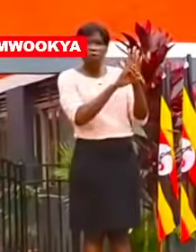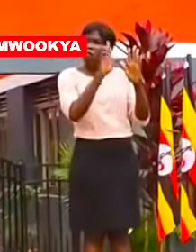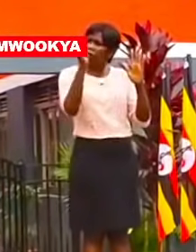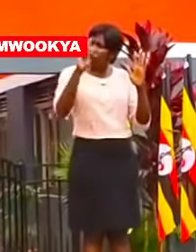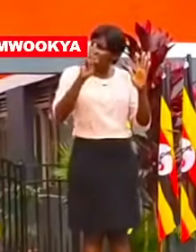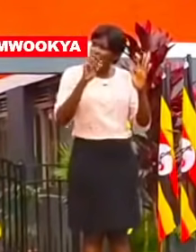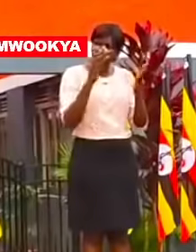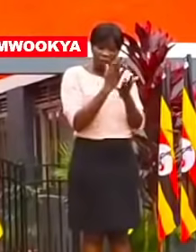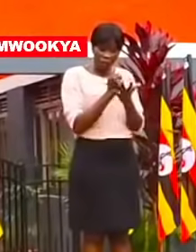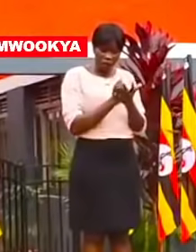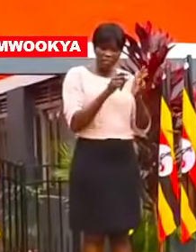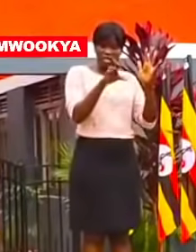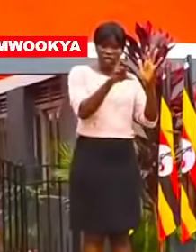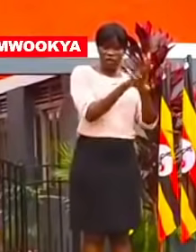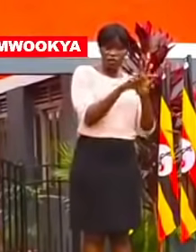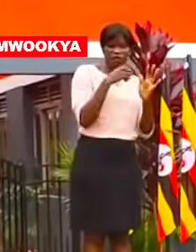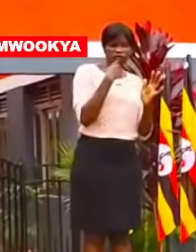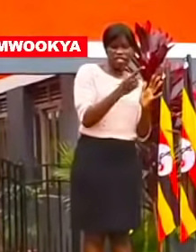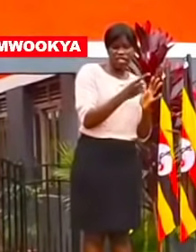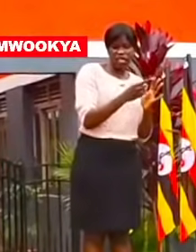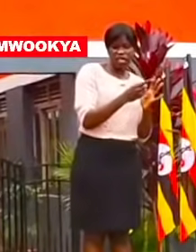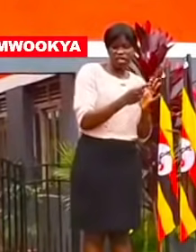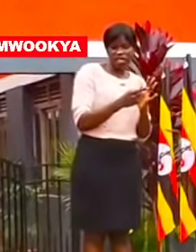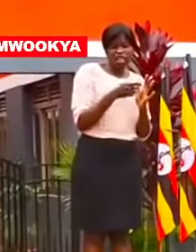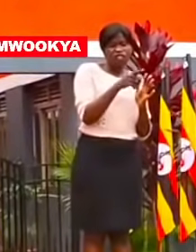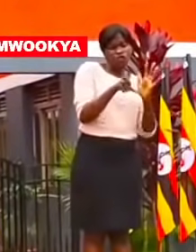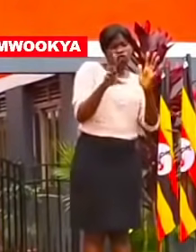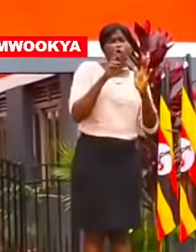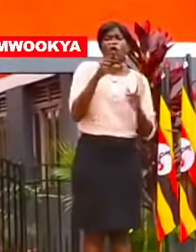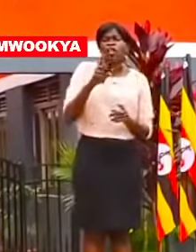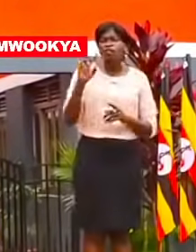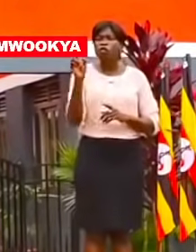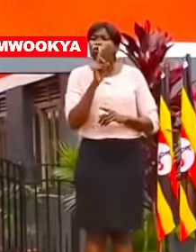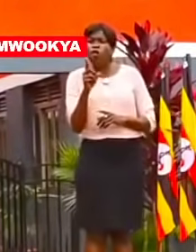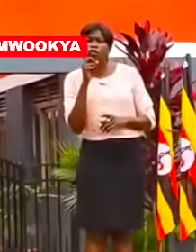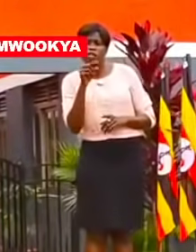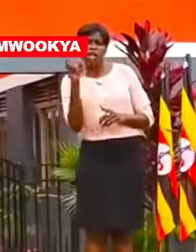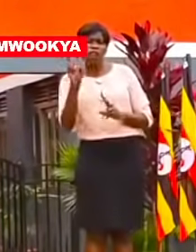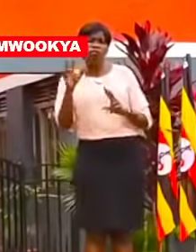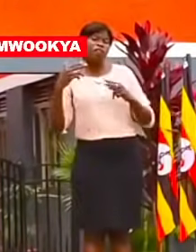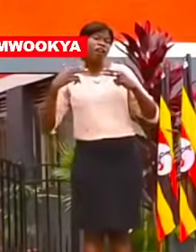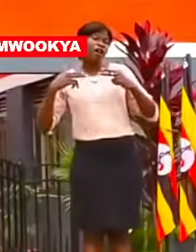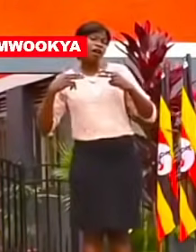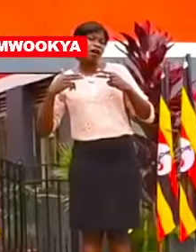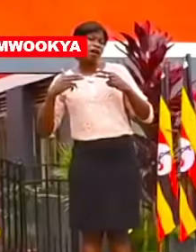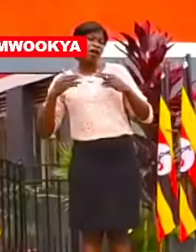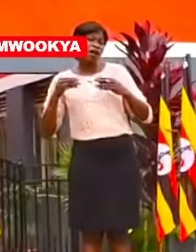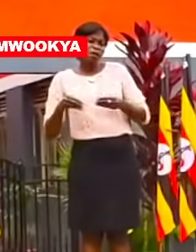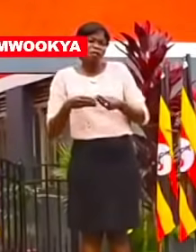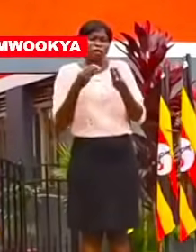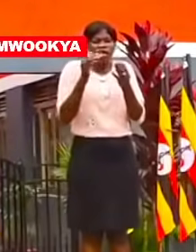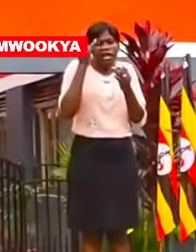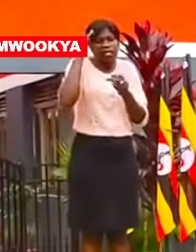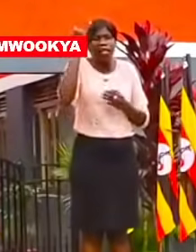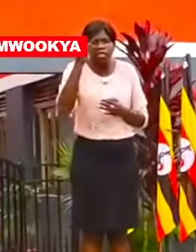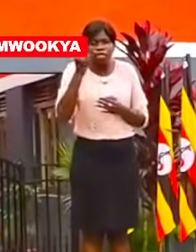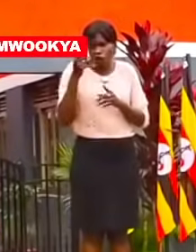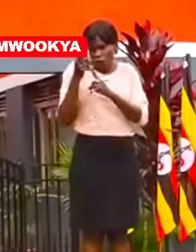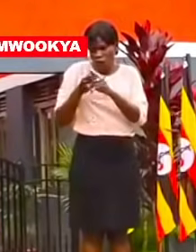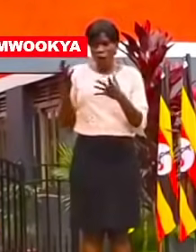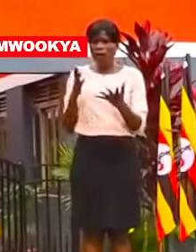gagamba orders nga zino ziyisibwa nga statutory instruments. Ani aziyisa? Ministry y'ebyobulamu era n'ezigazeti nga